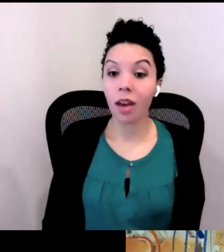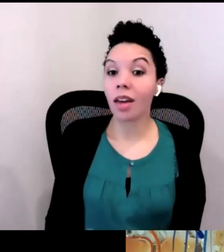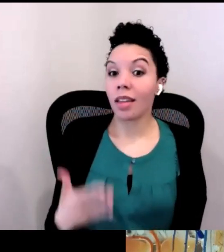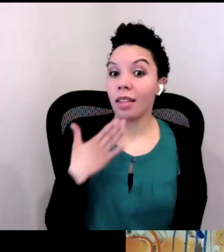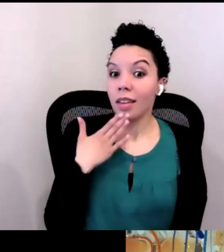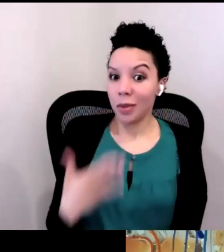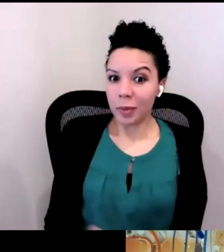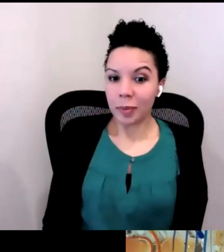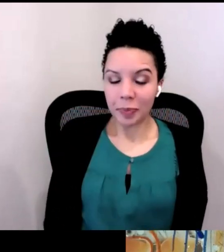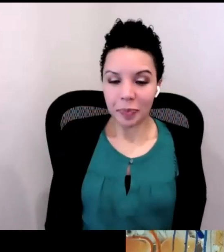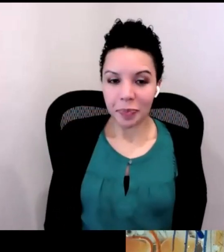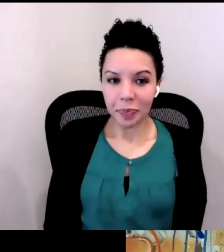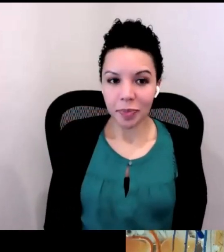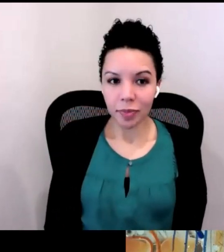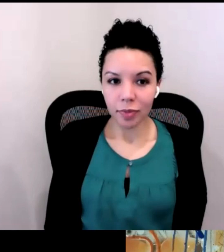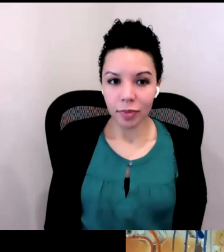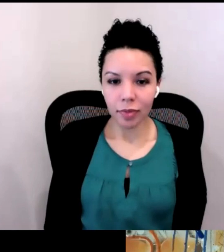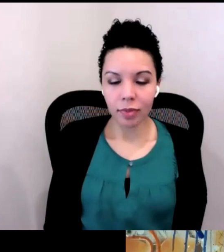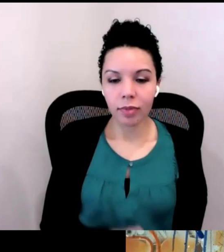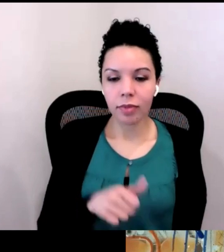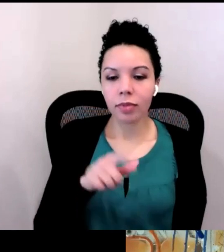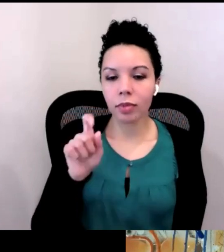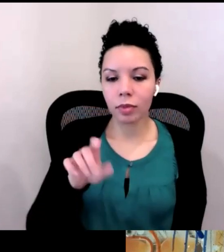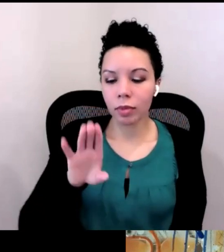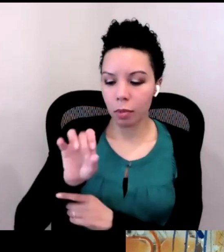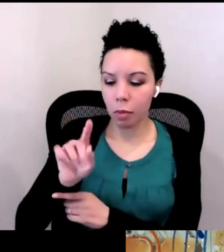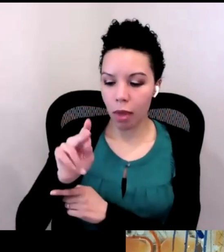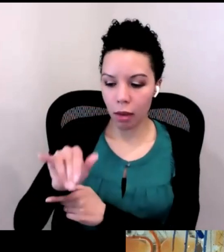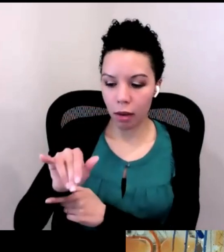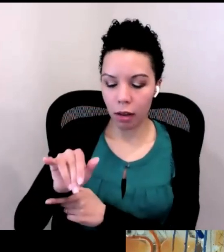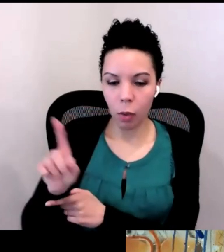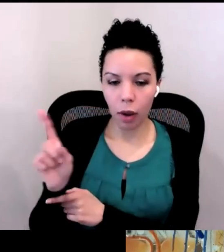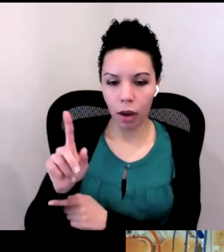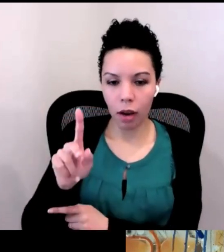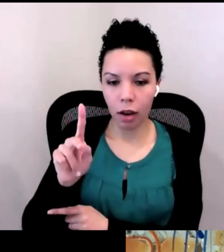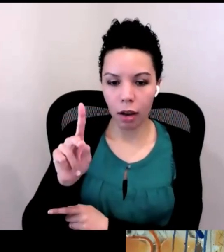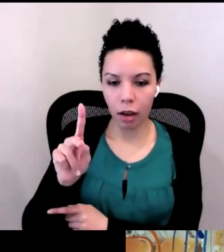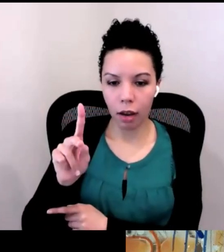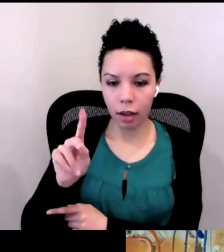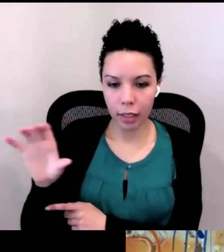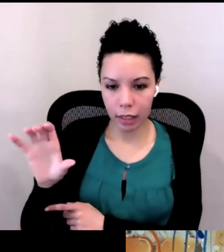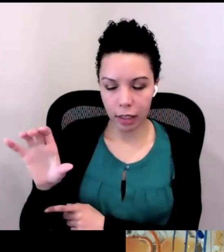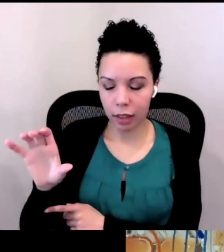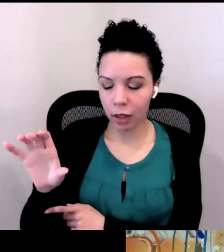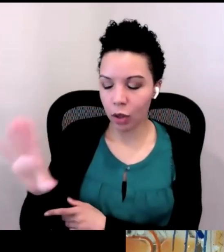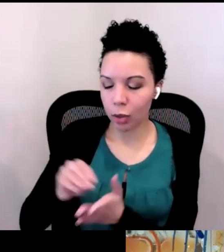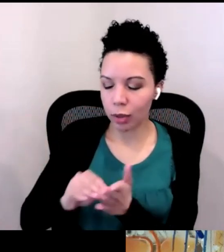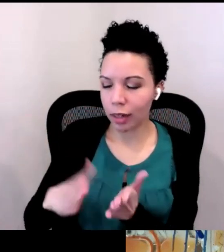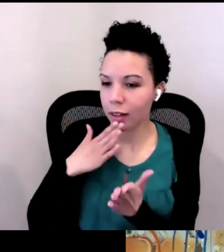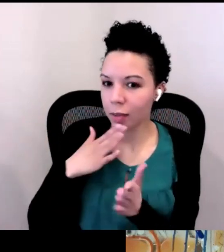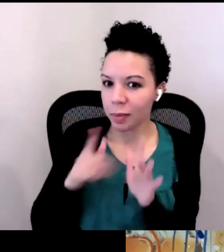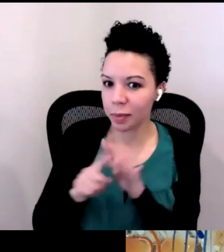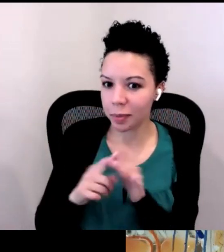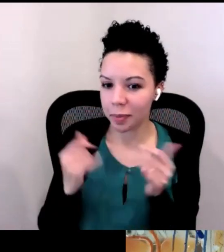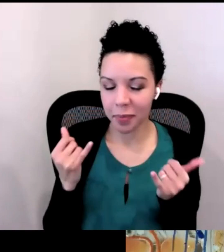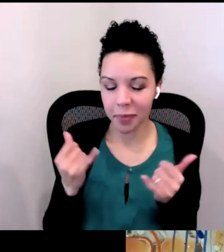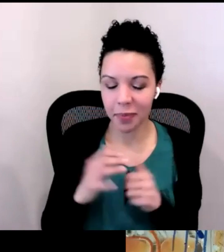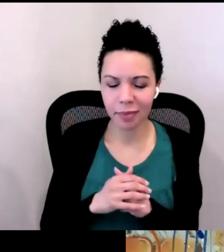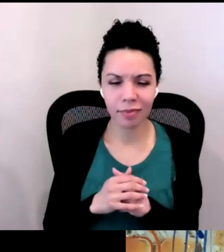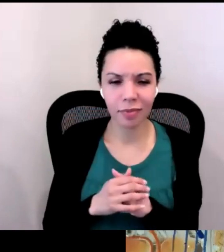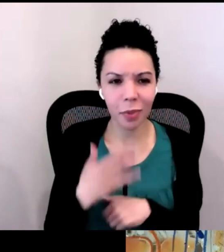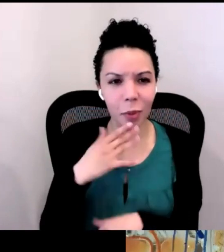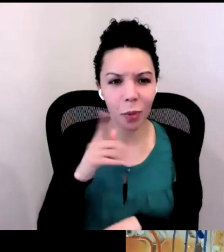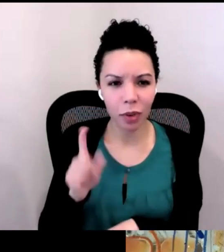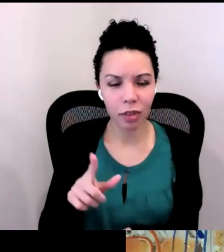here from Bethany in Kansas City and her students. Thank you for being here today. This is a really good question. I like